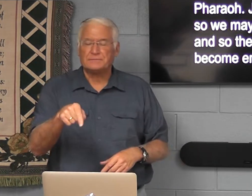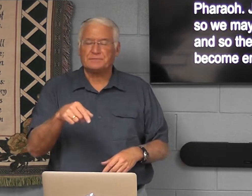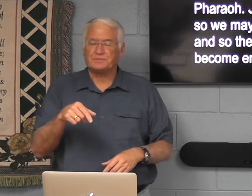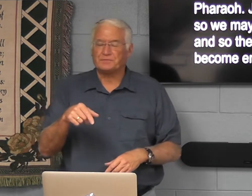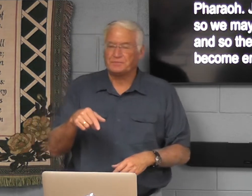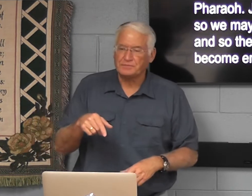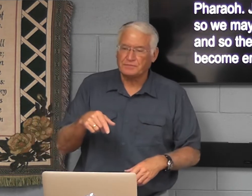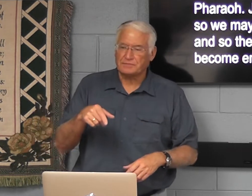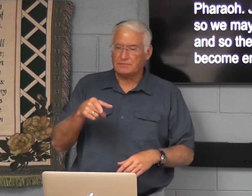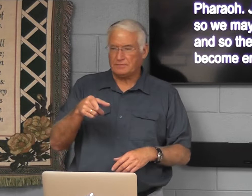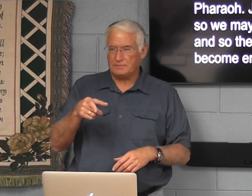Okay.